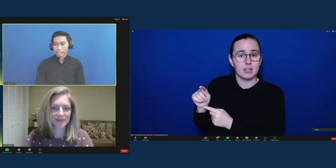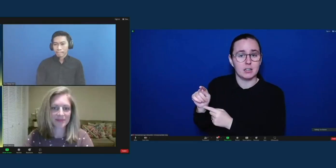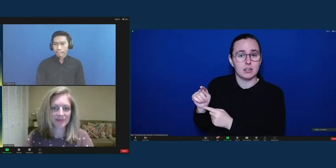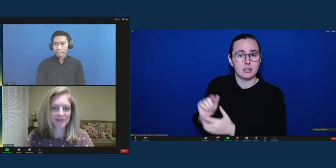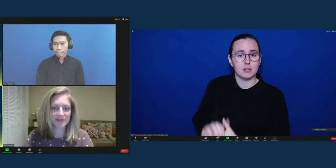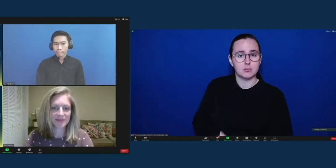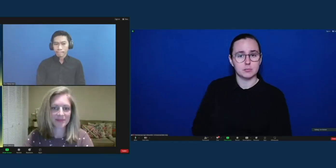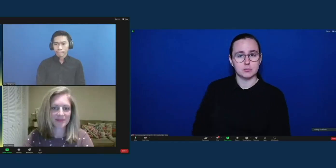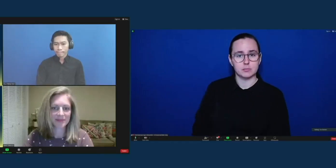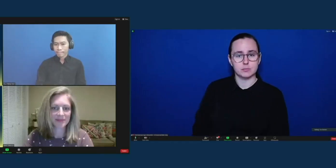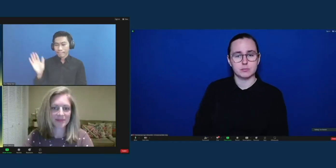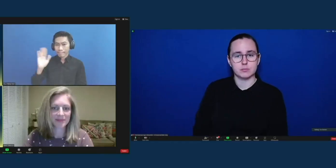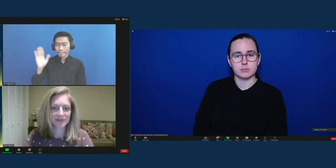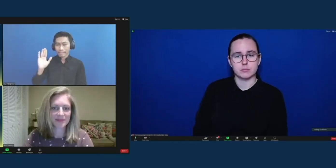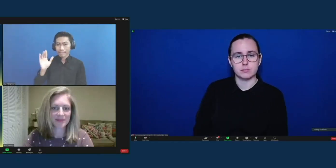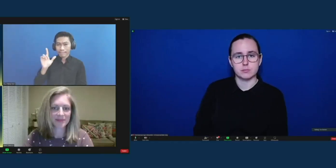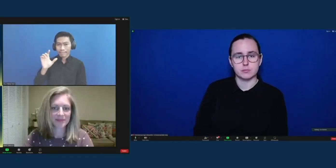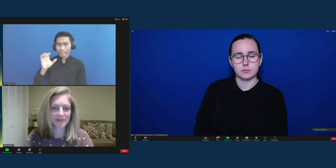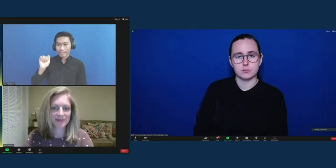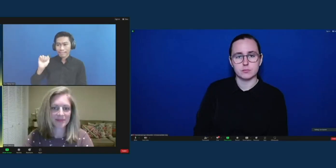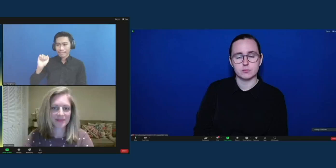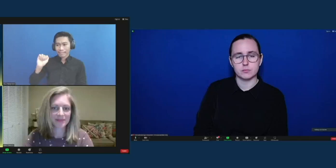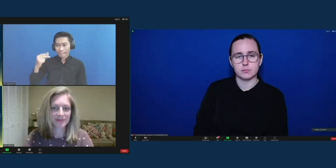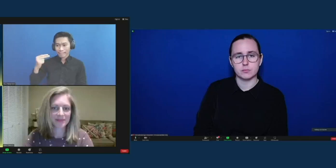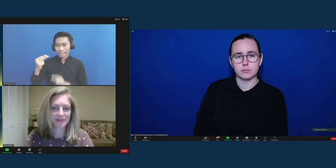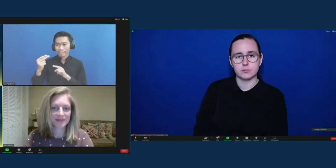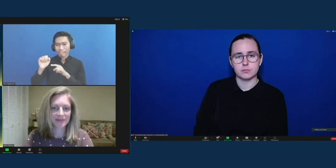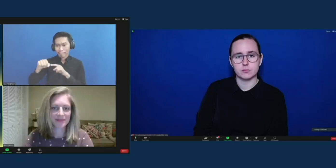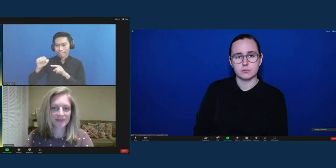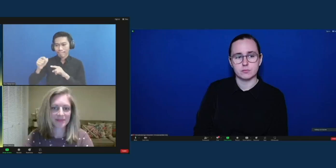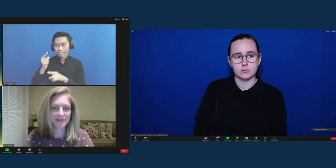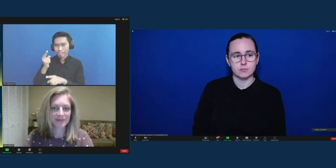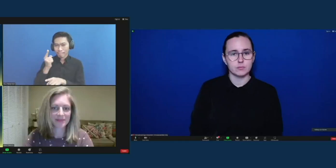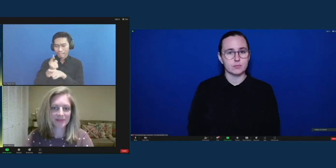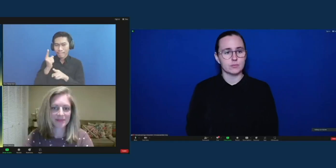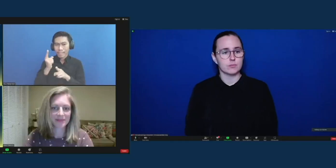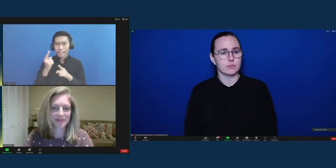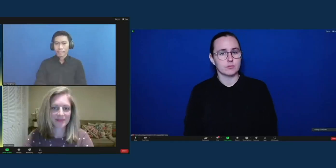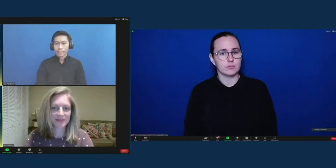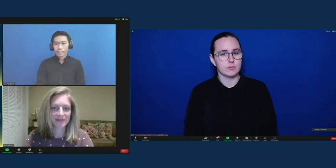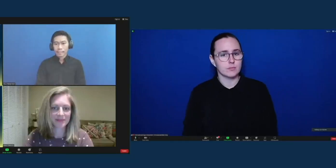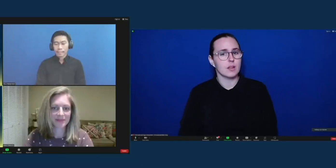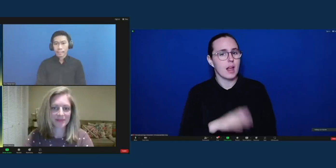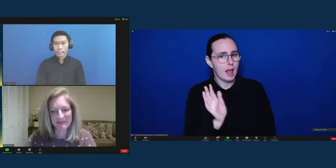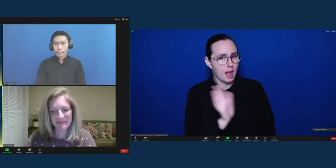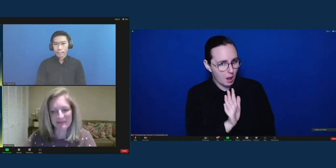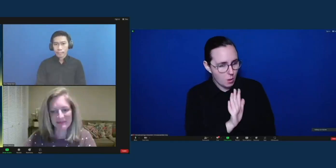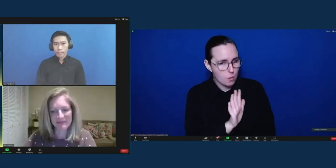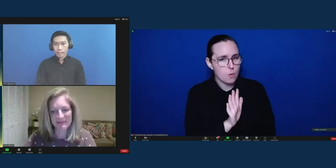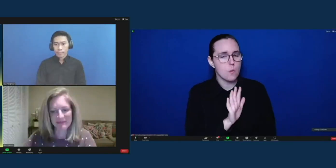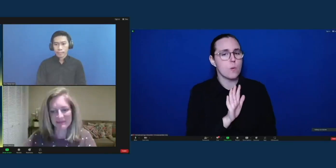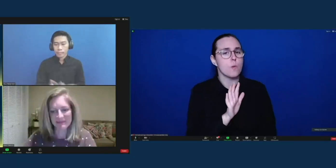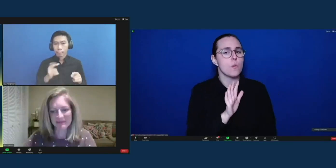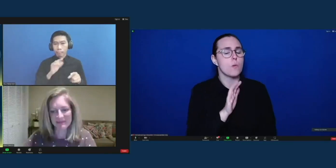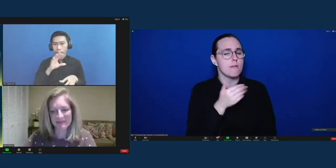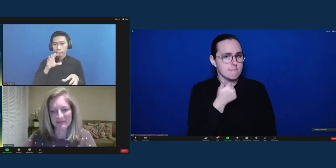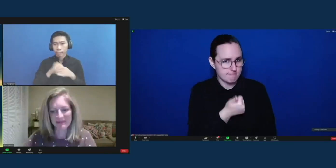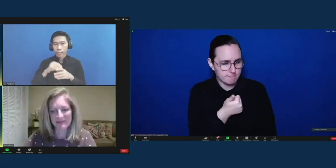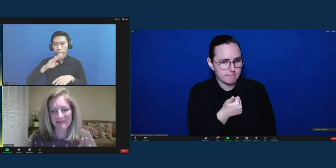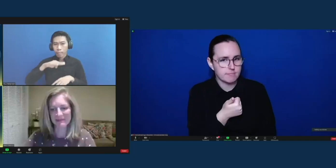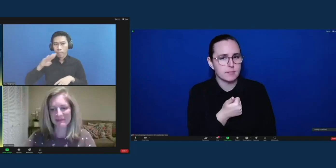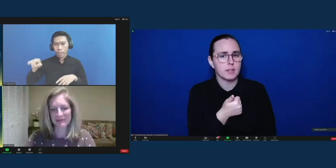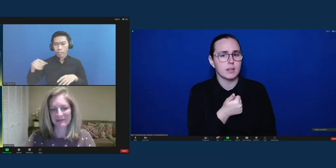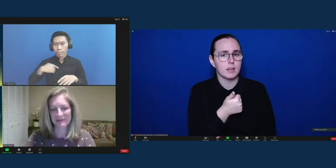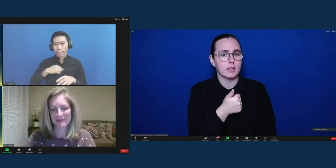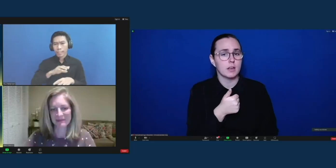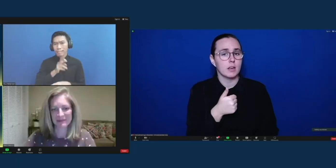Hi, Leia. Yes, in fact, actually, we were involved in Bohol, and we joined actually one of the reading